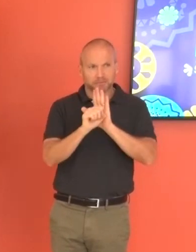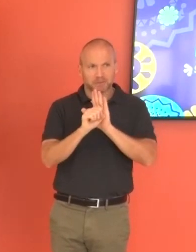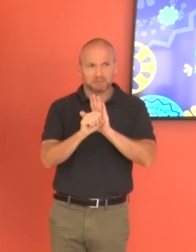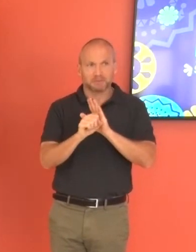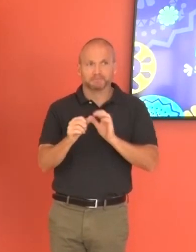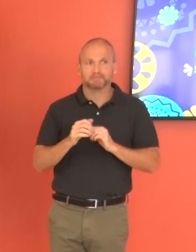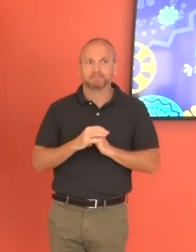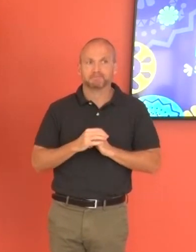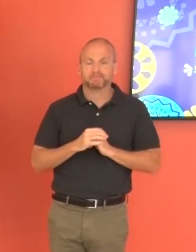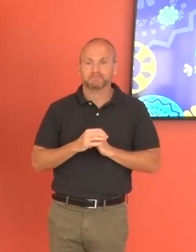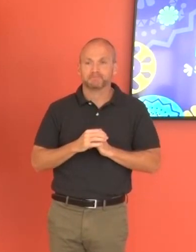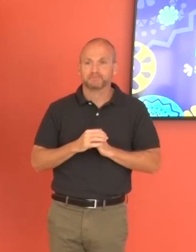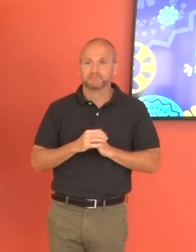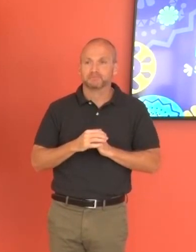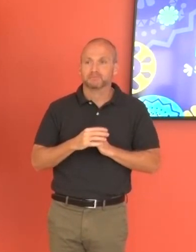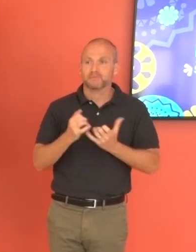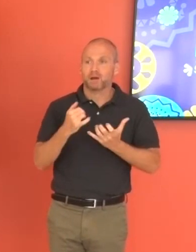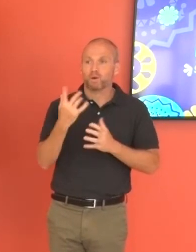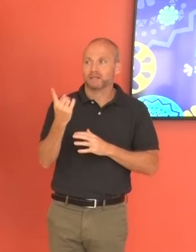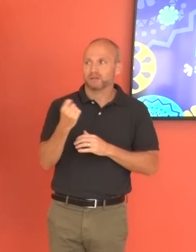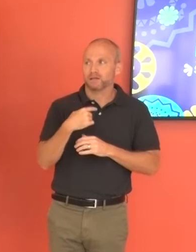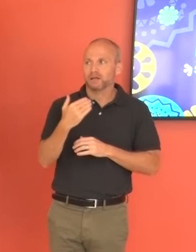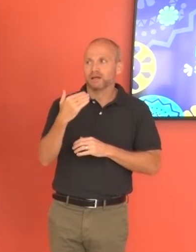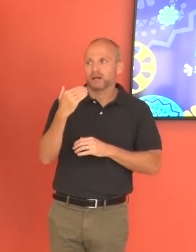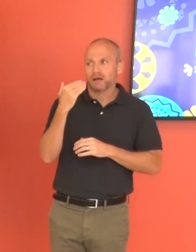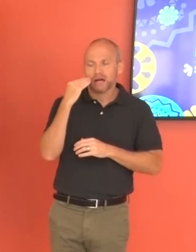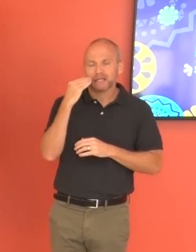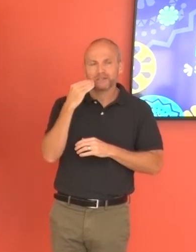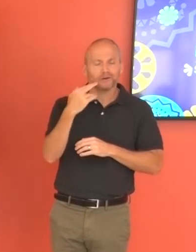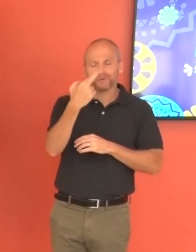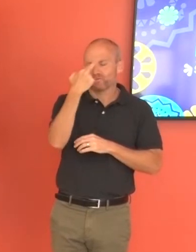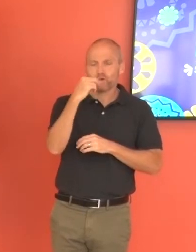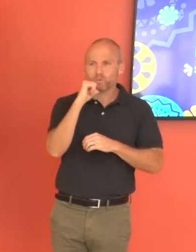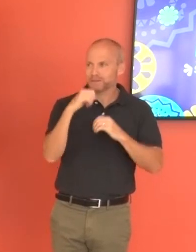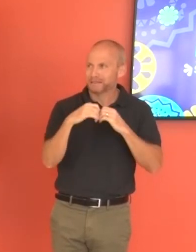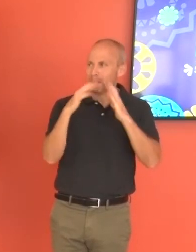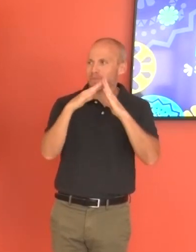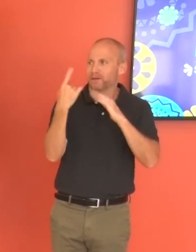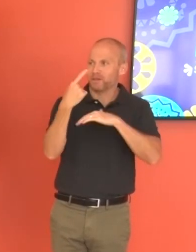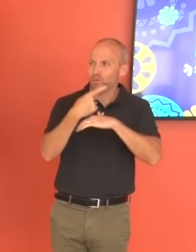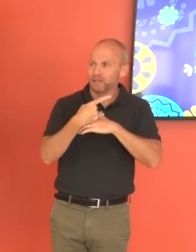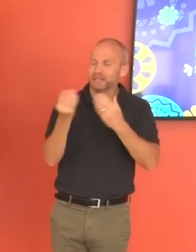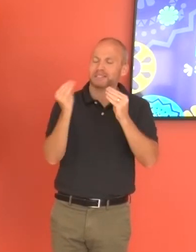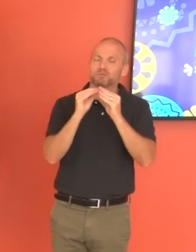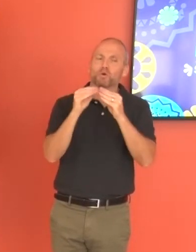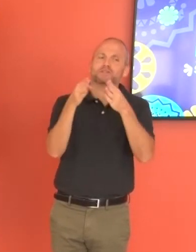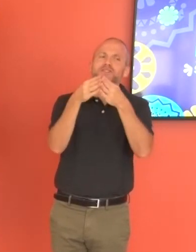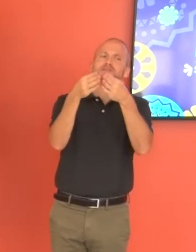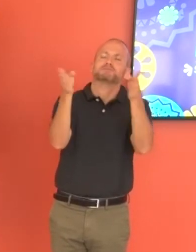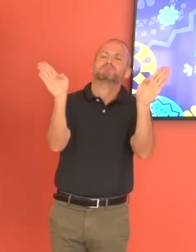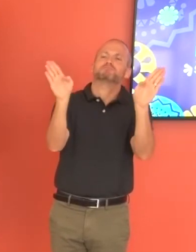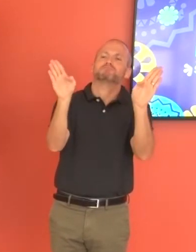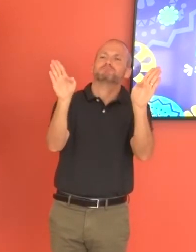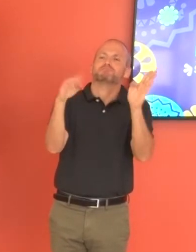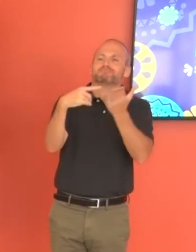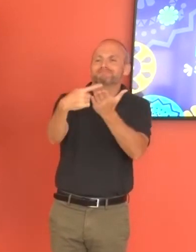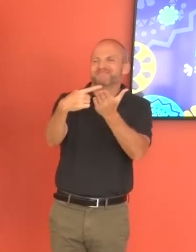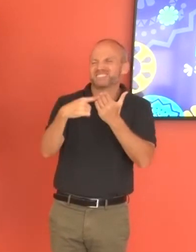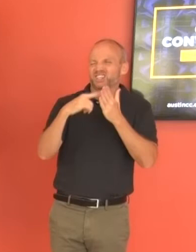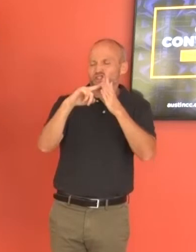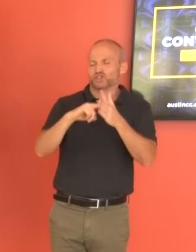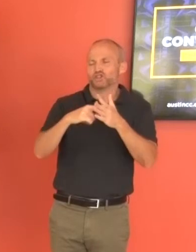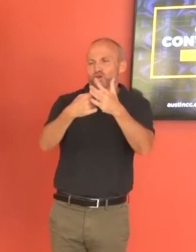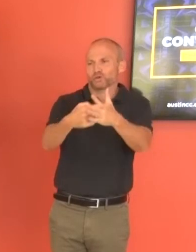and I wanted to ask, I know, you know, Rome wasn't built in a day, so this is more of an open-ended type conversation